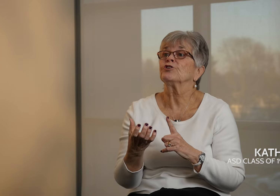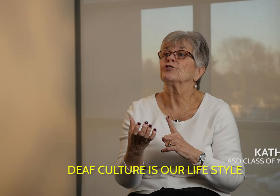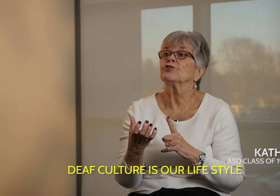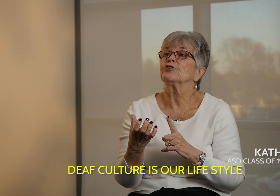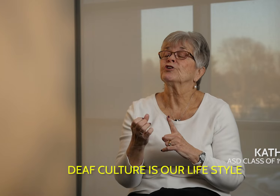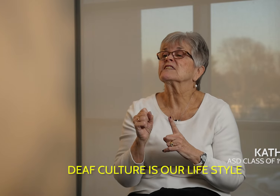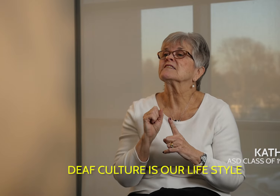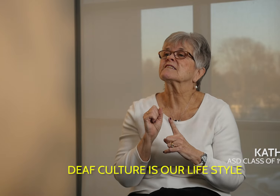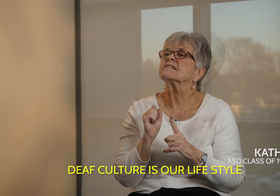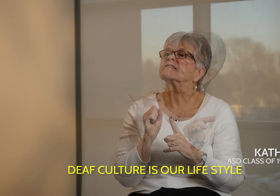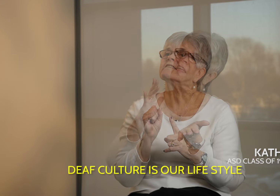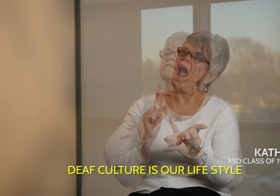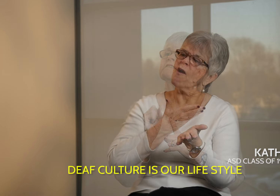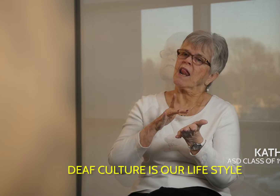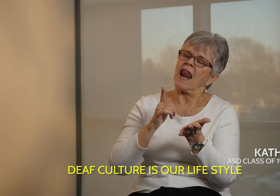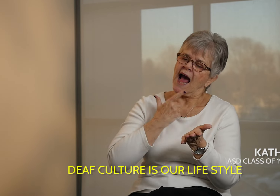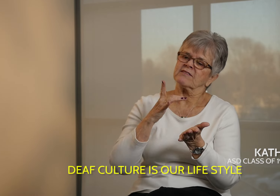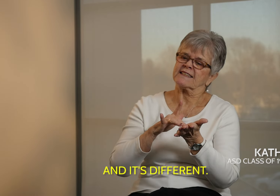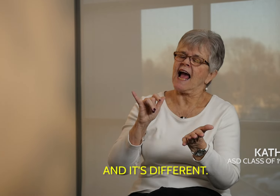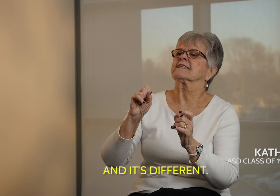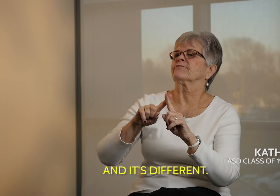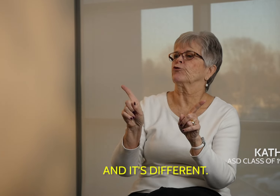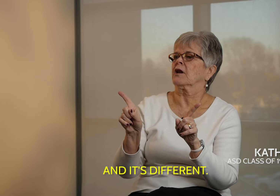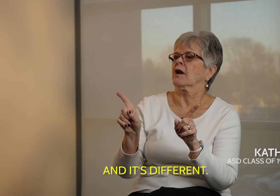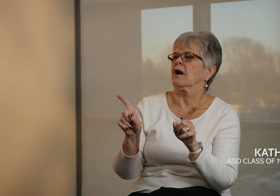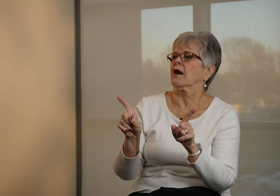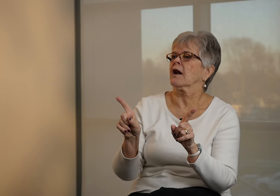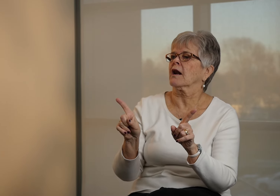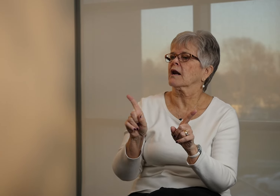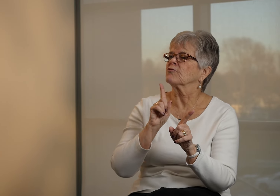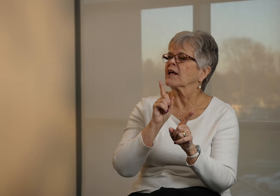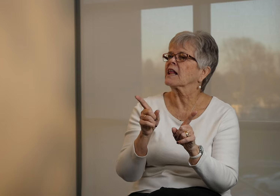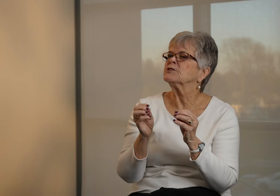Deaf culture is our lifestyle, and it's different.